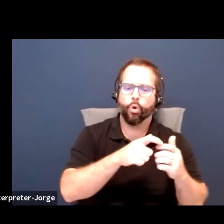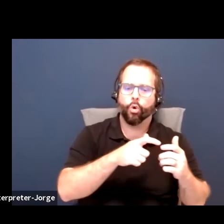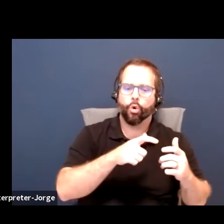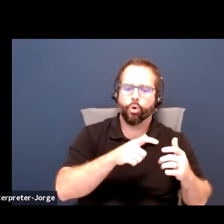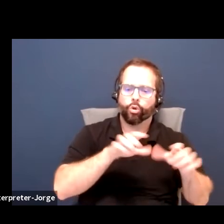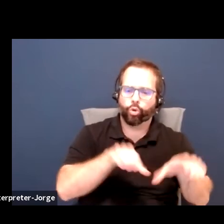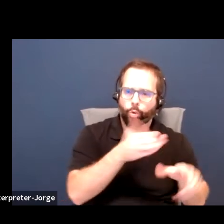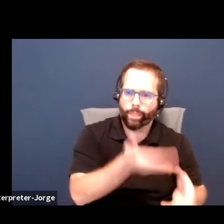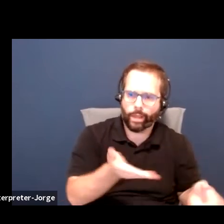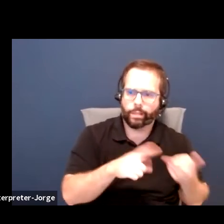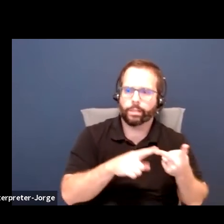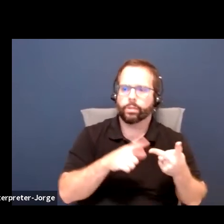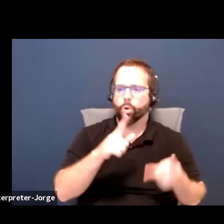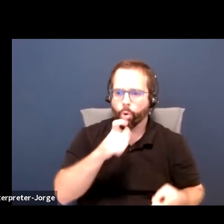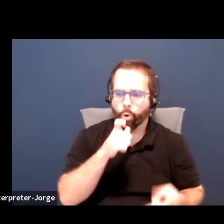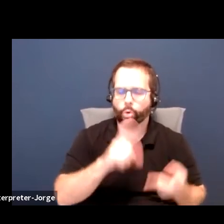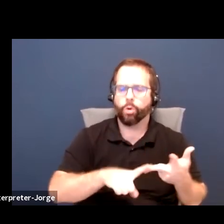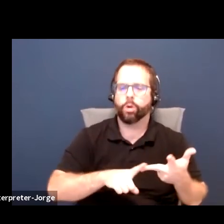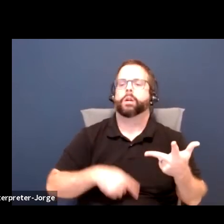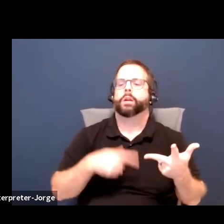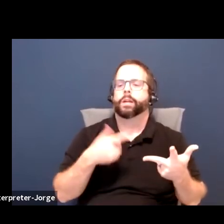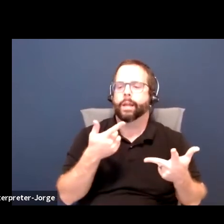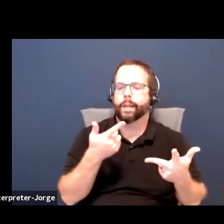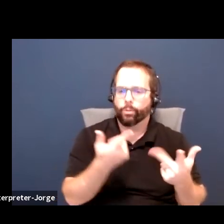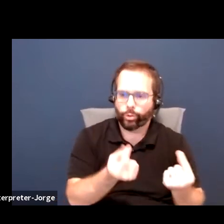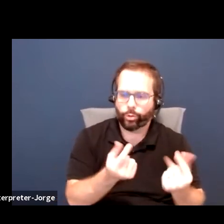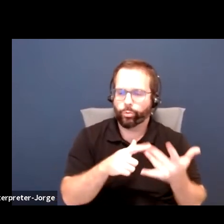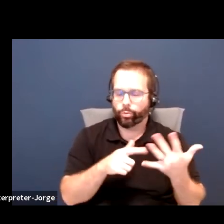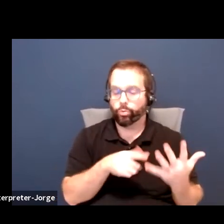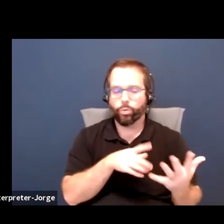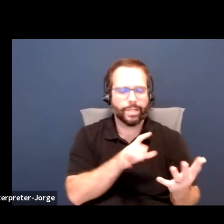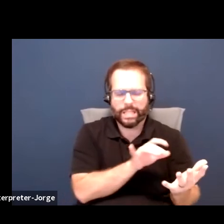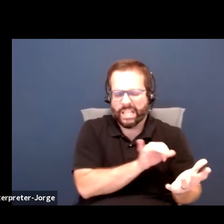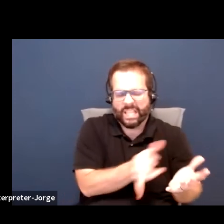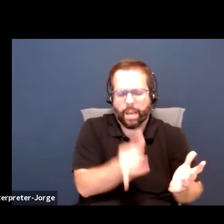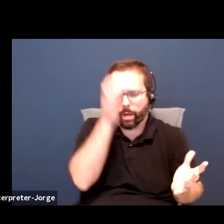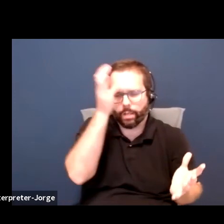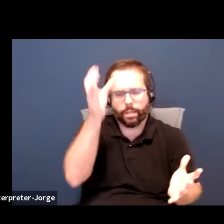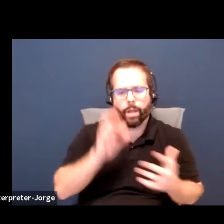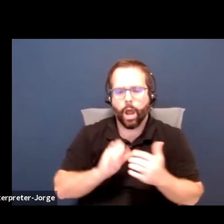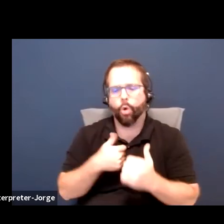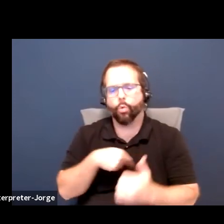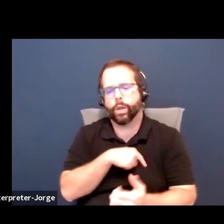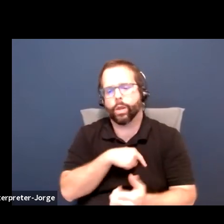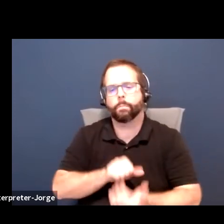really spelled out as to how we approach that program implementation and